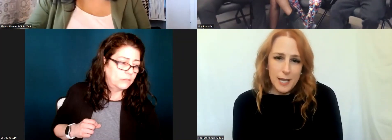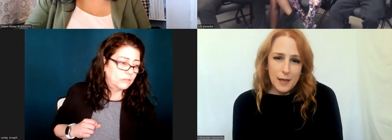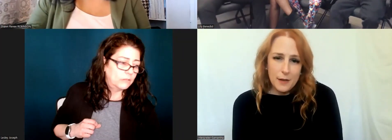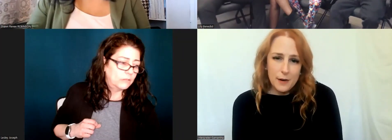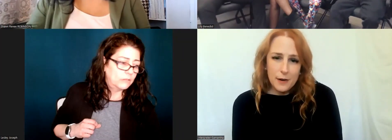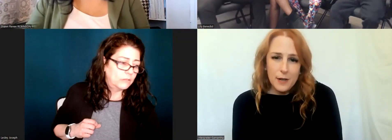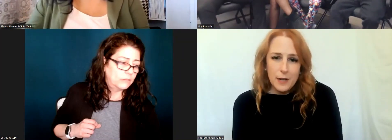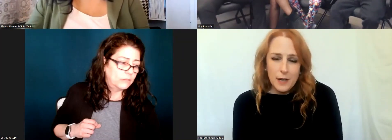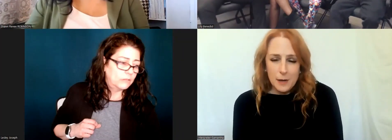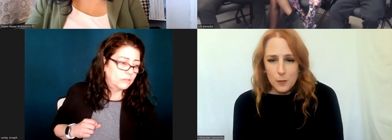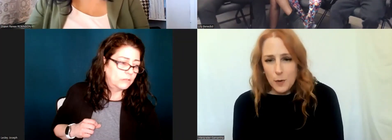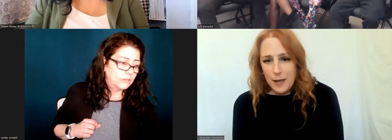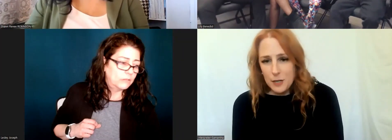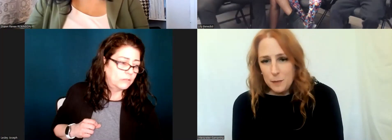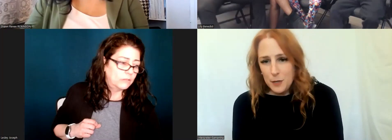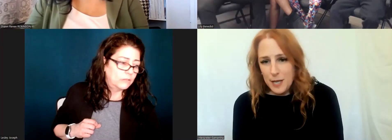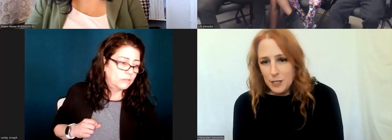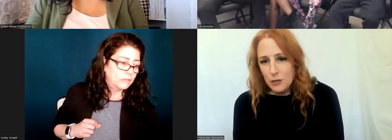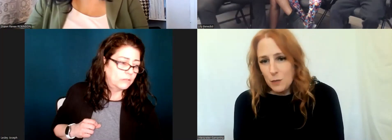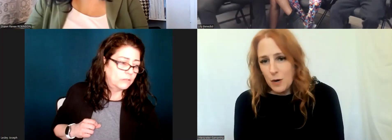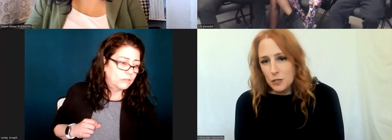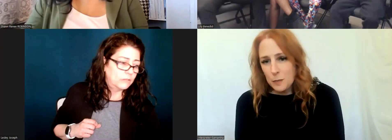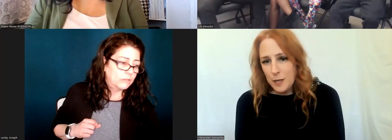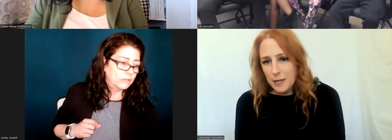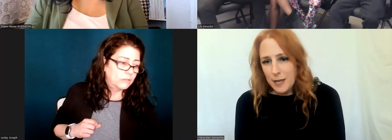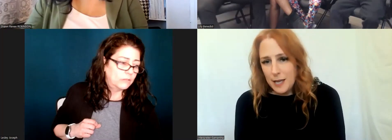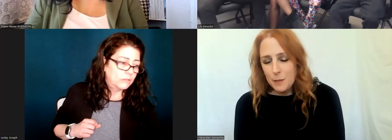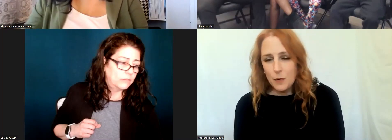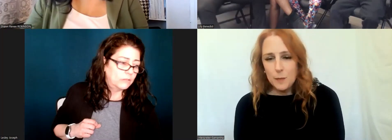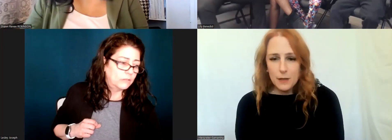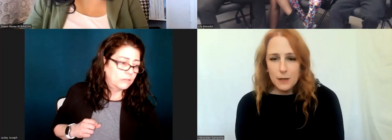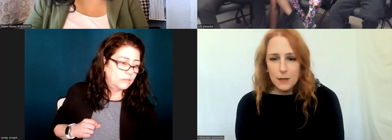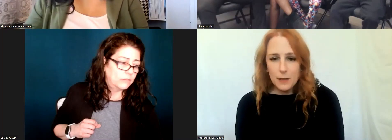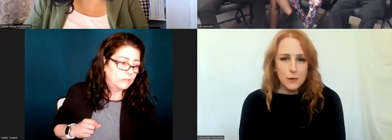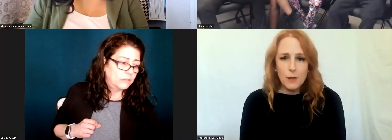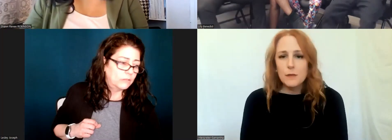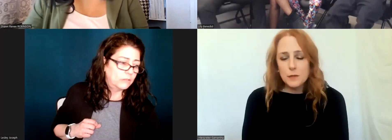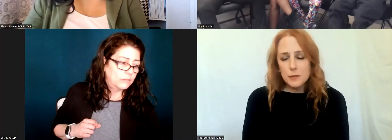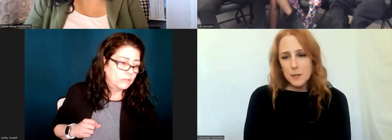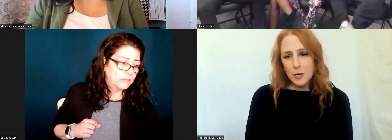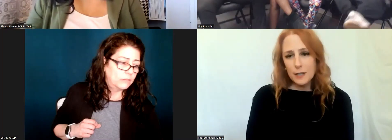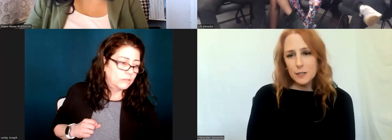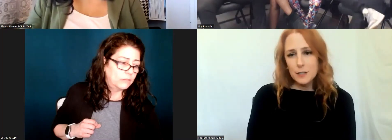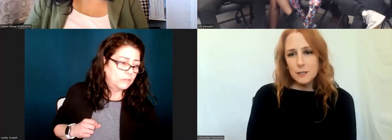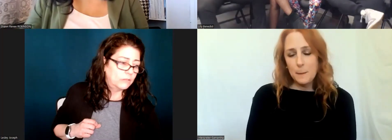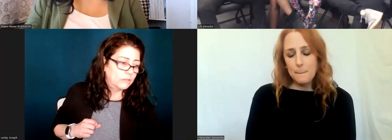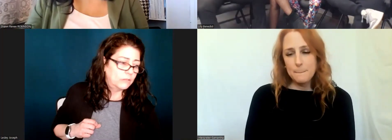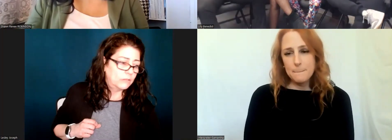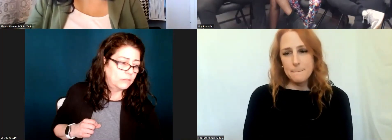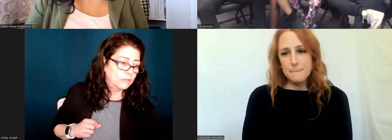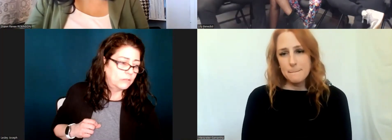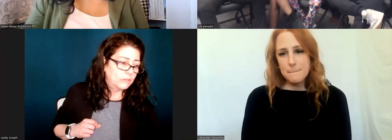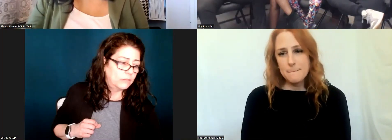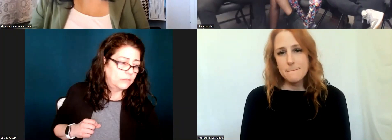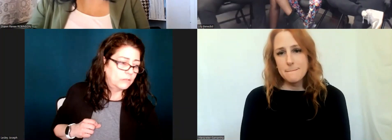we're together, when we're having communication and we're actually playing a game or being on the phone, all of those can be challenges.